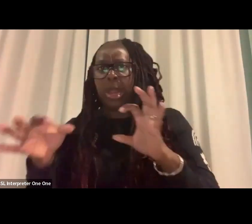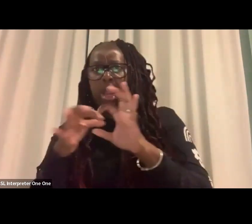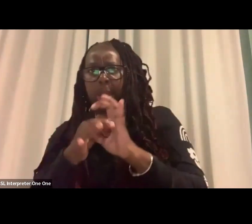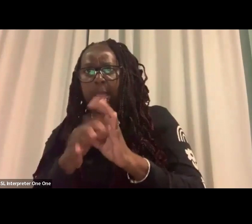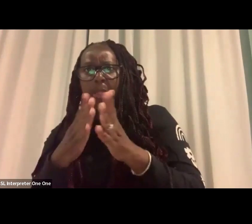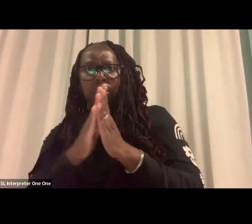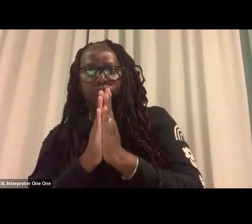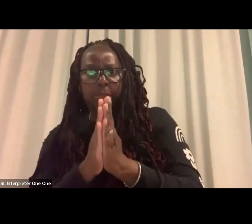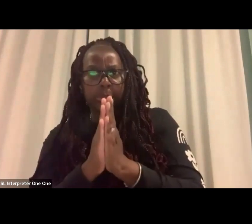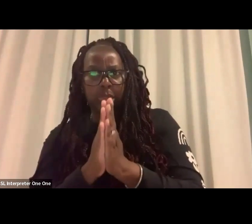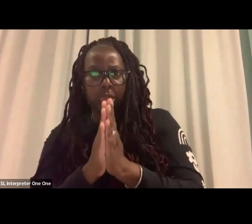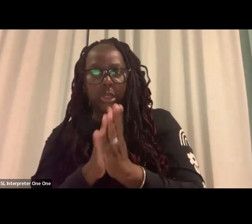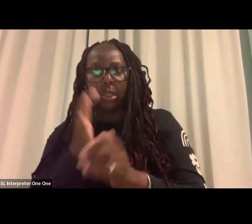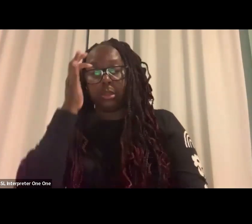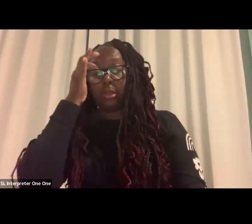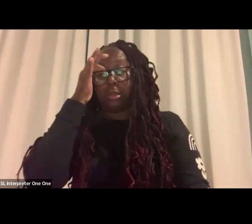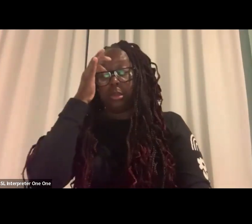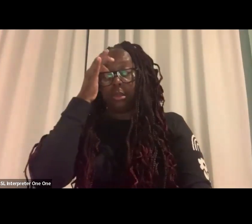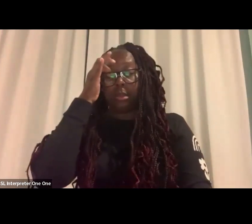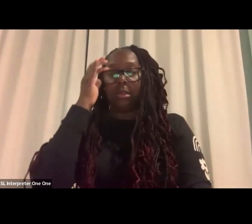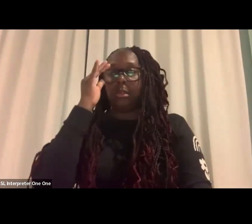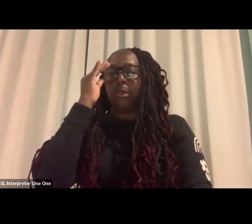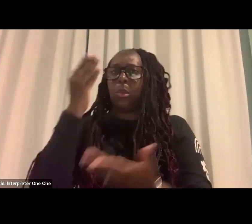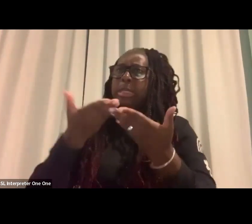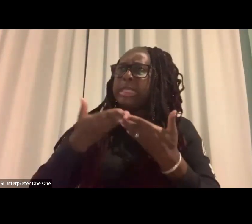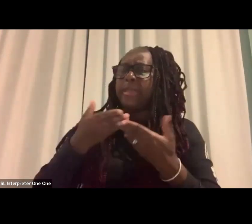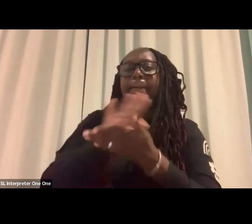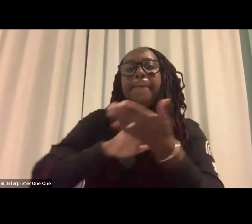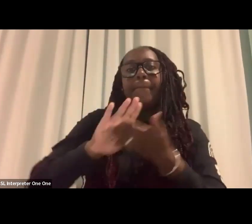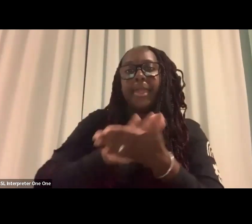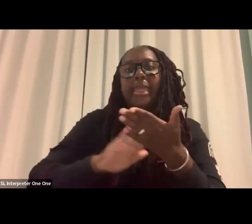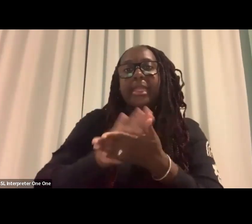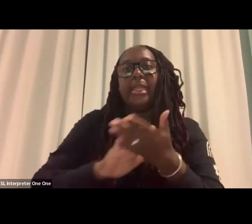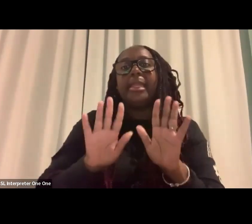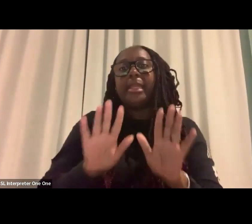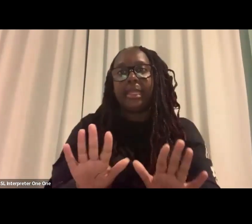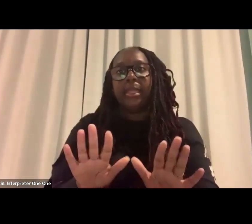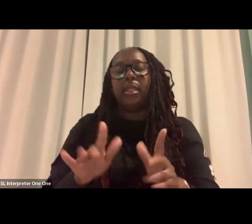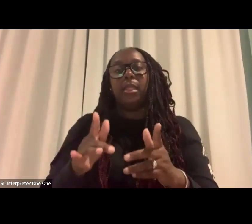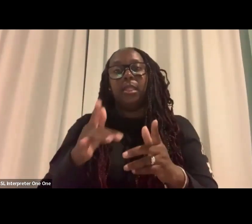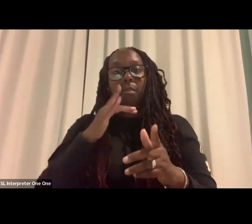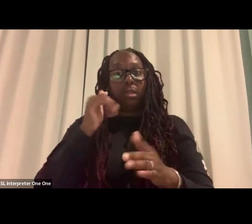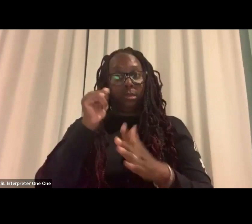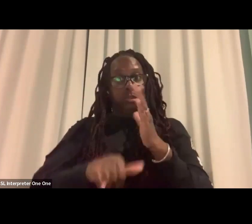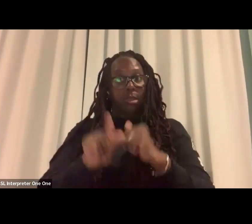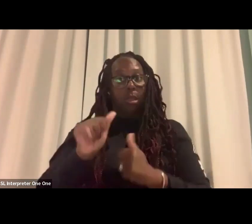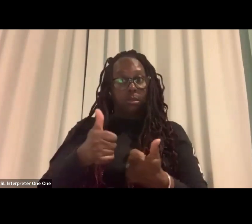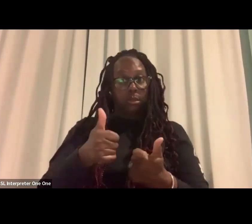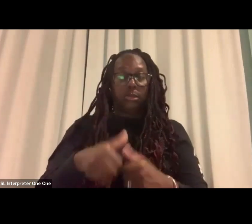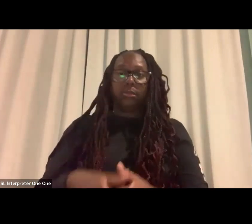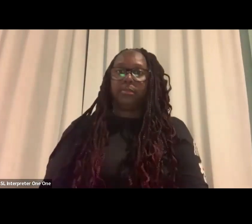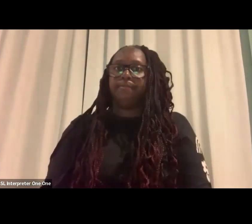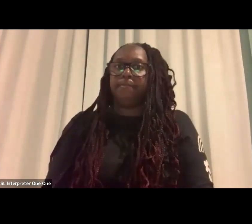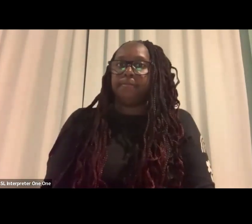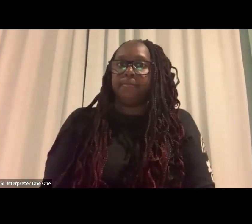a religion, something that gives a sense of meaning is an anchoring point. The